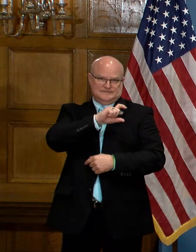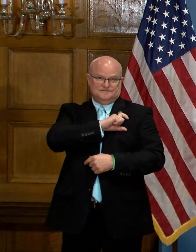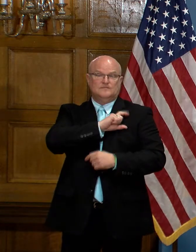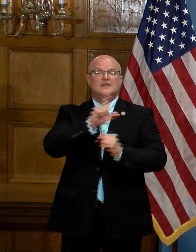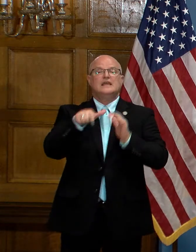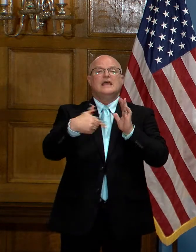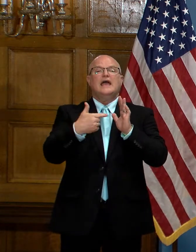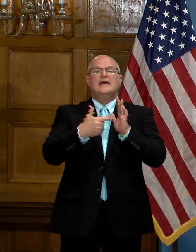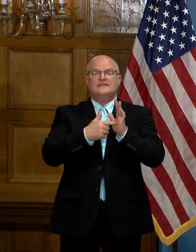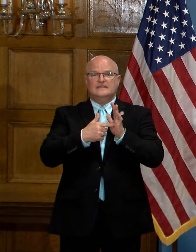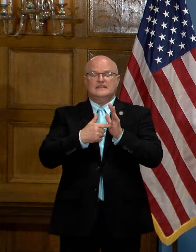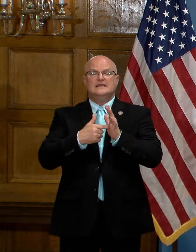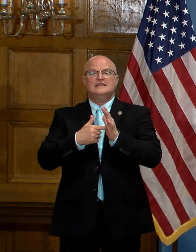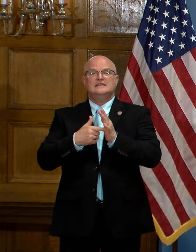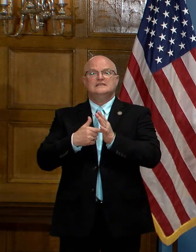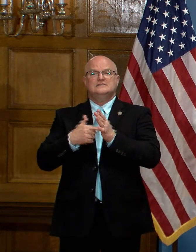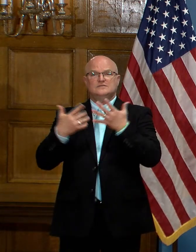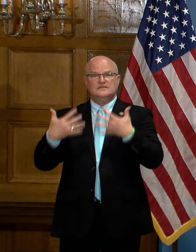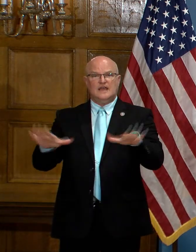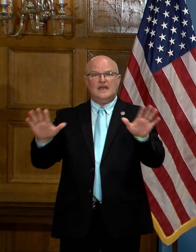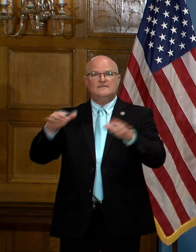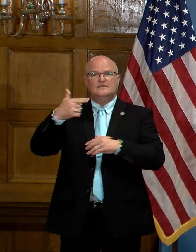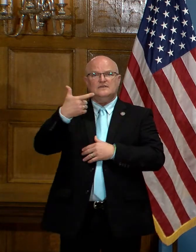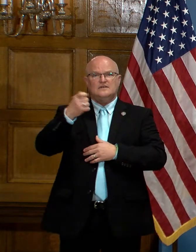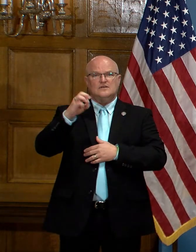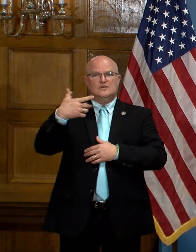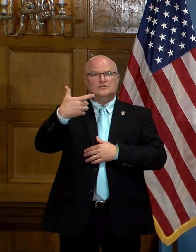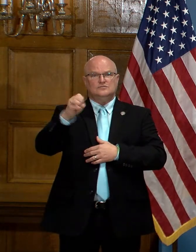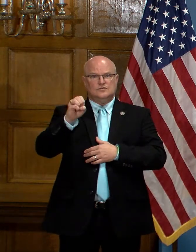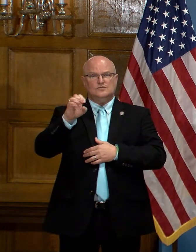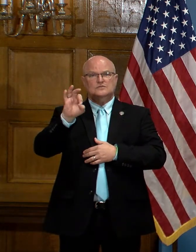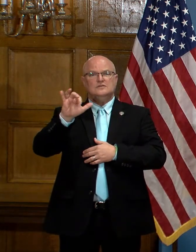And this came after the George Floyd